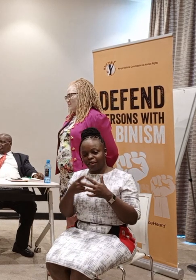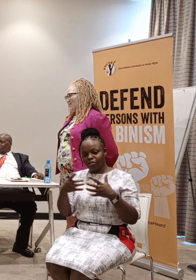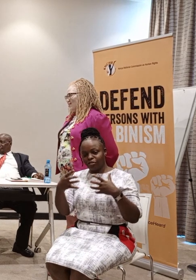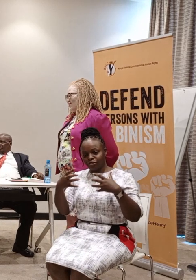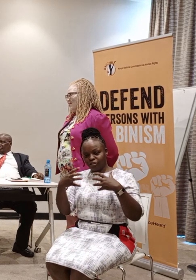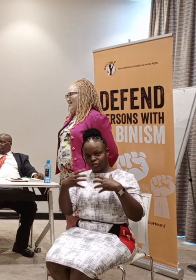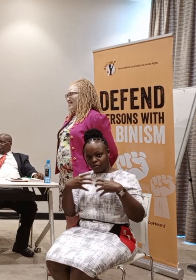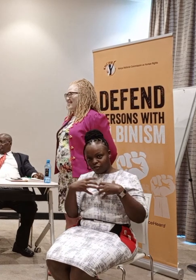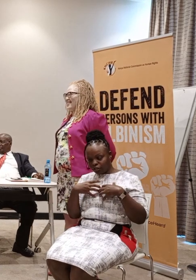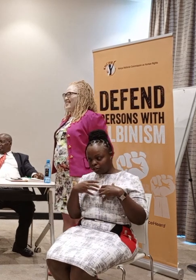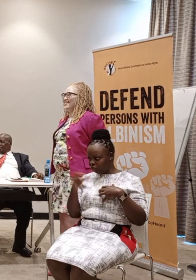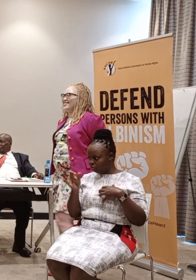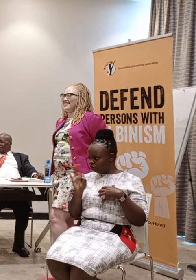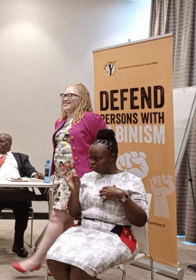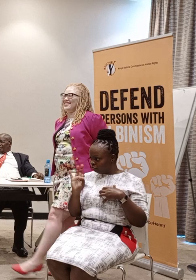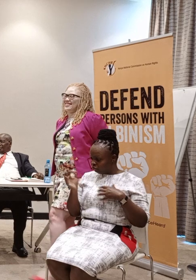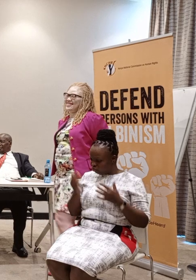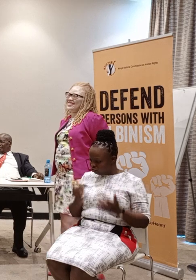watu.